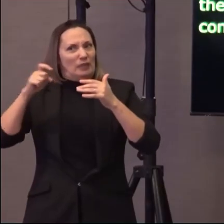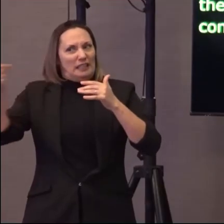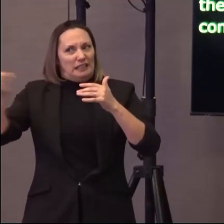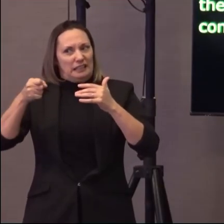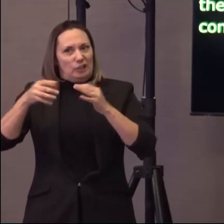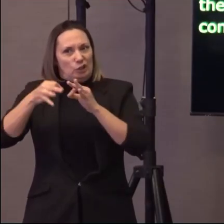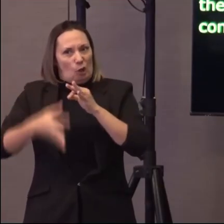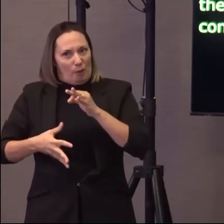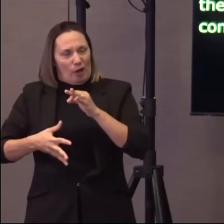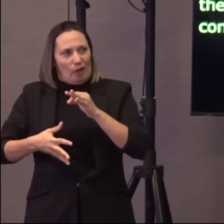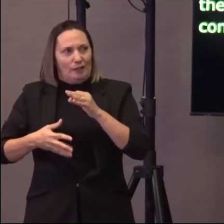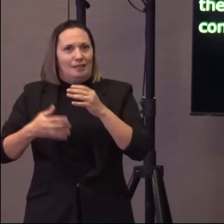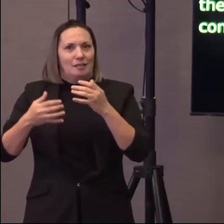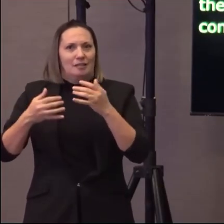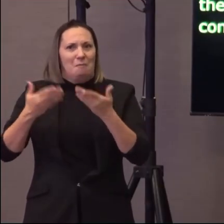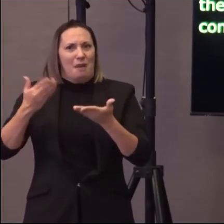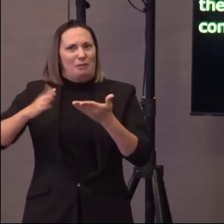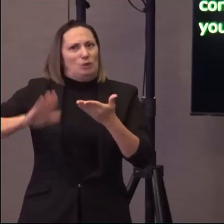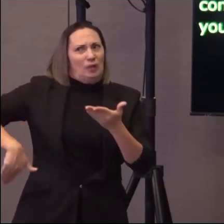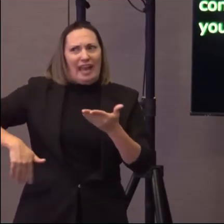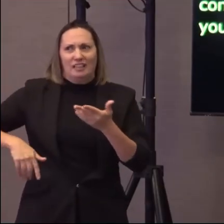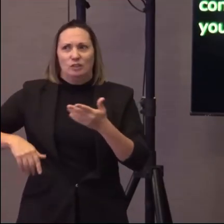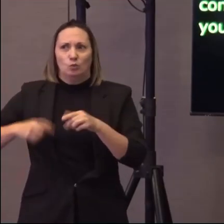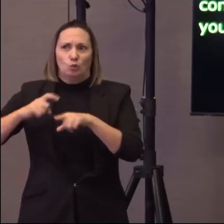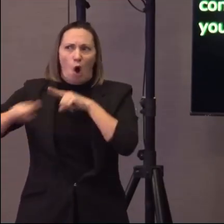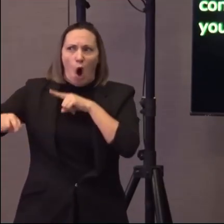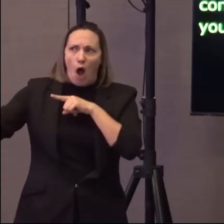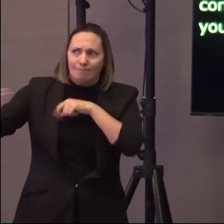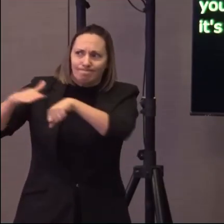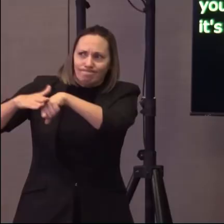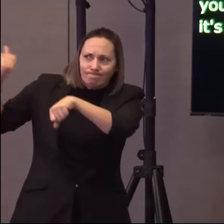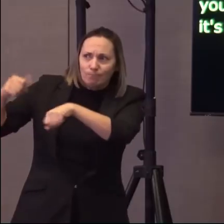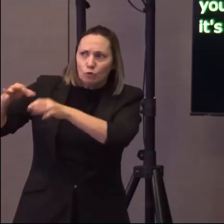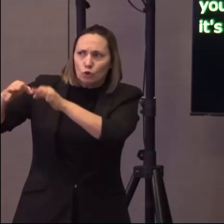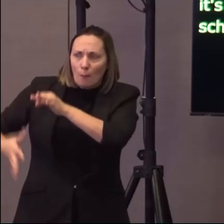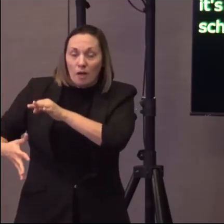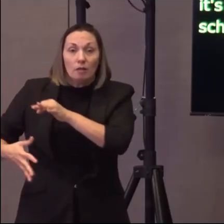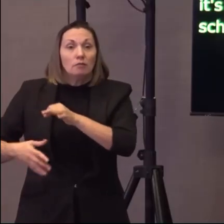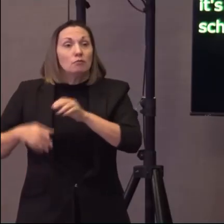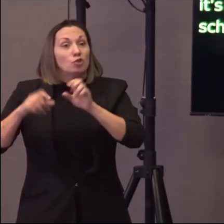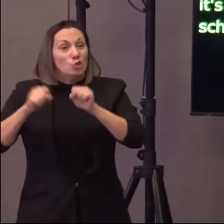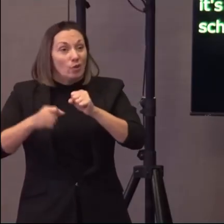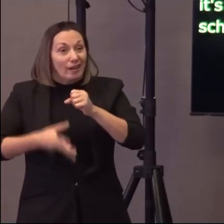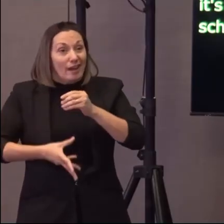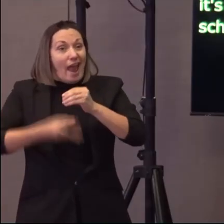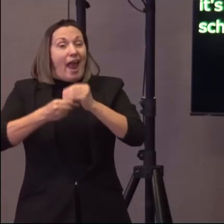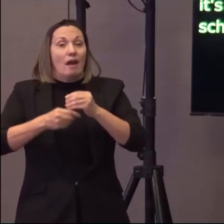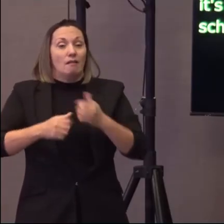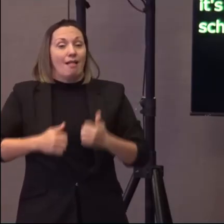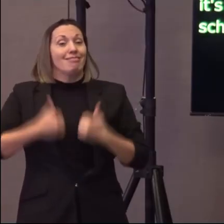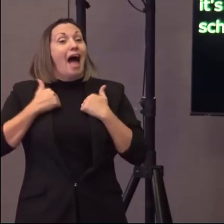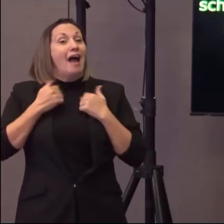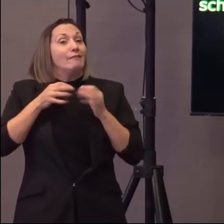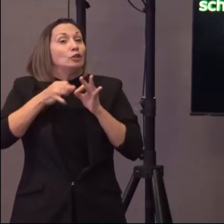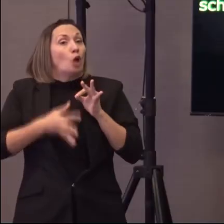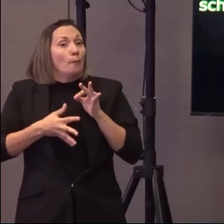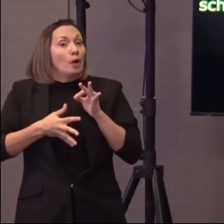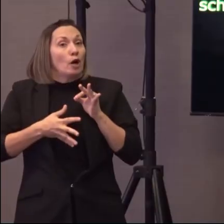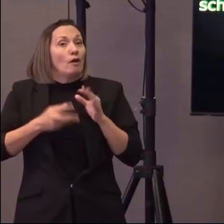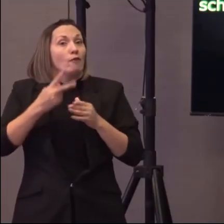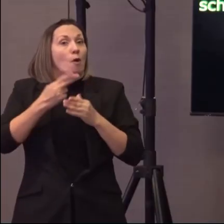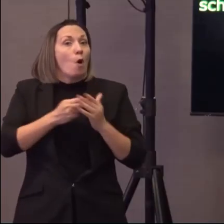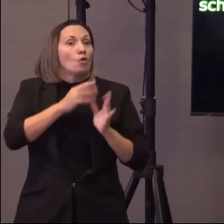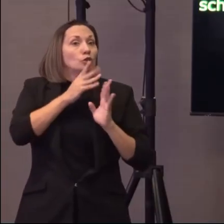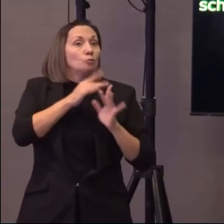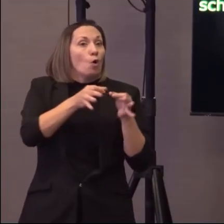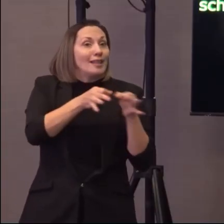interpreter, but now it's kind of too late to try to schedule one. We can add a live interpreter in both spoken language and